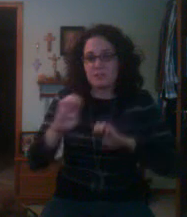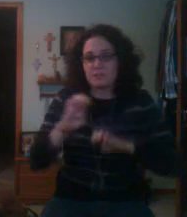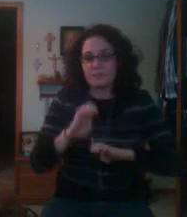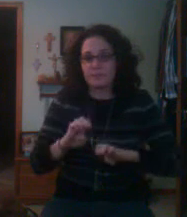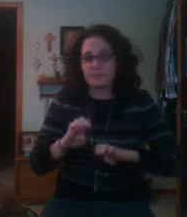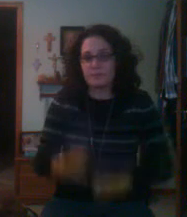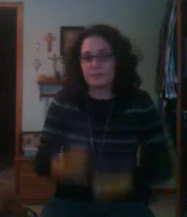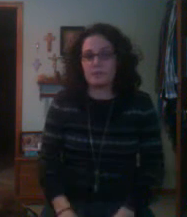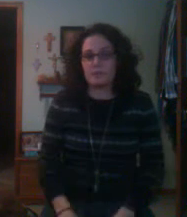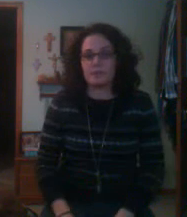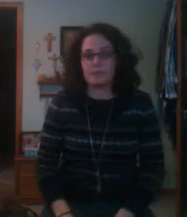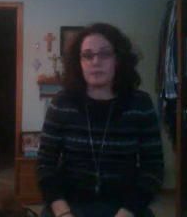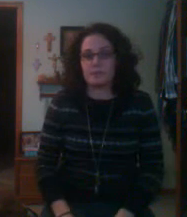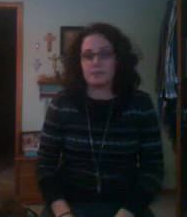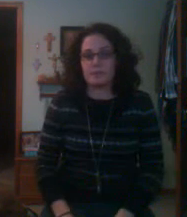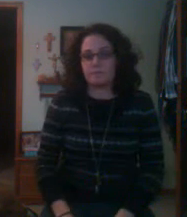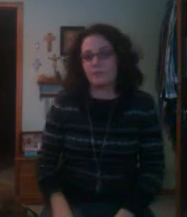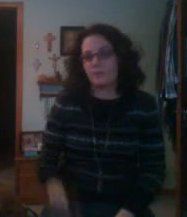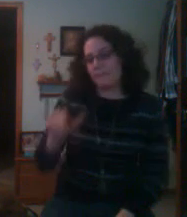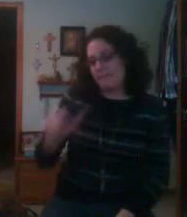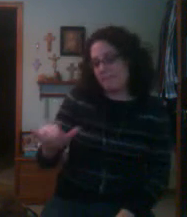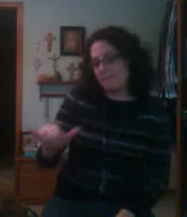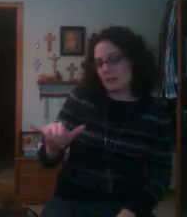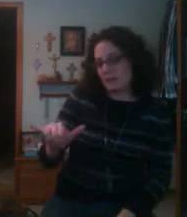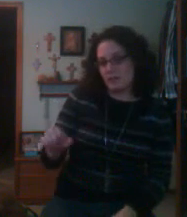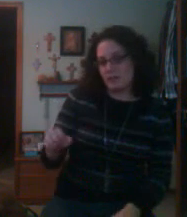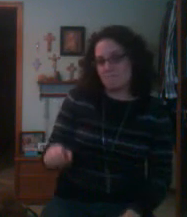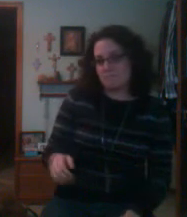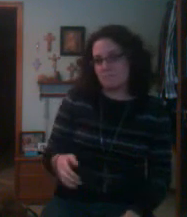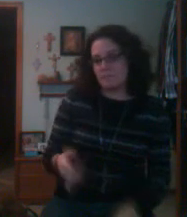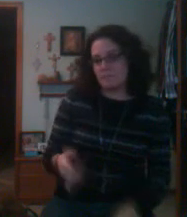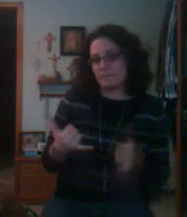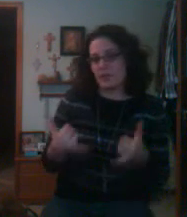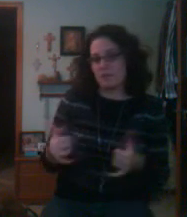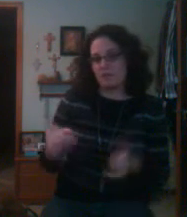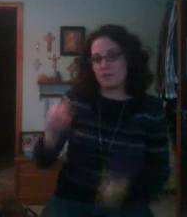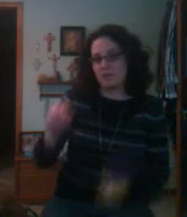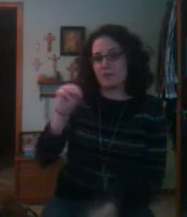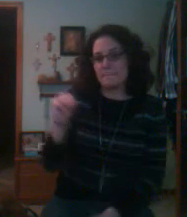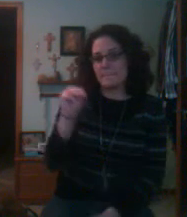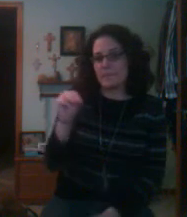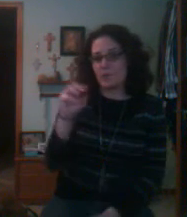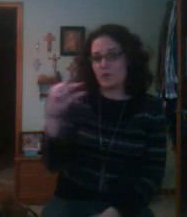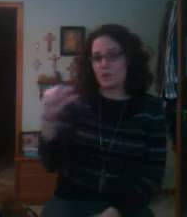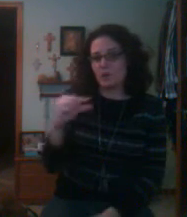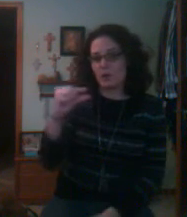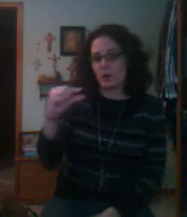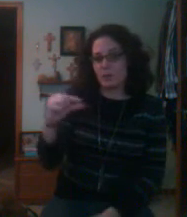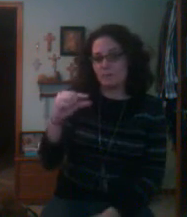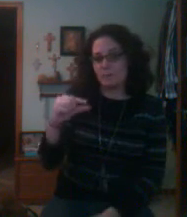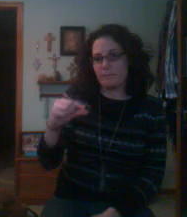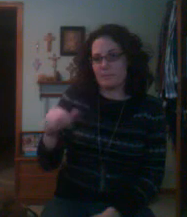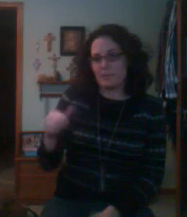to be miracle grow. Is there miracle grow or is there not miracle grow? That's what we're altering or changing in our